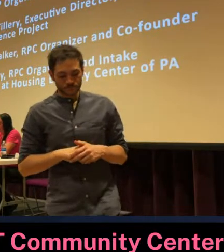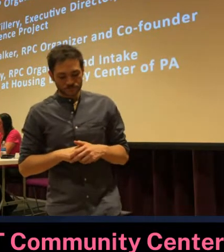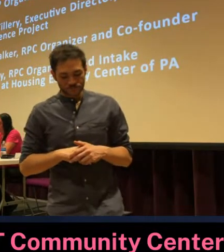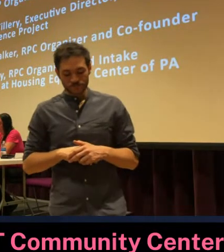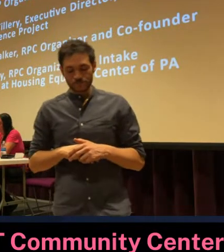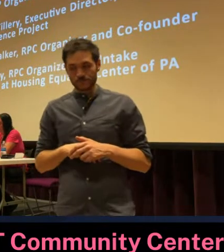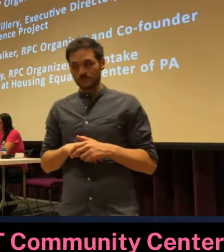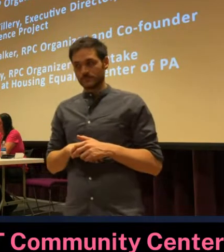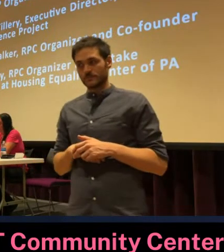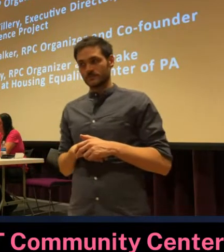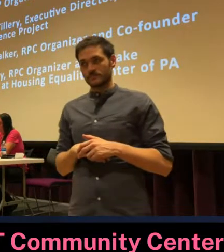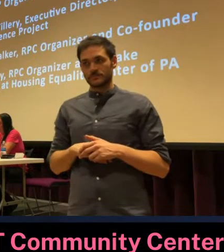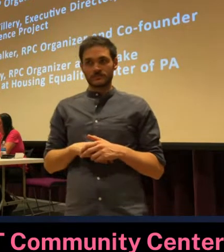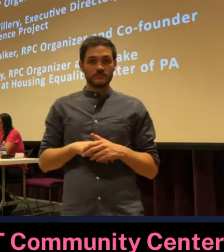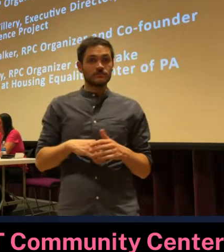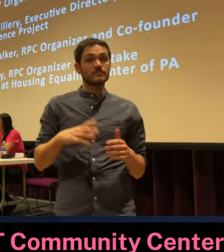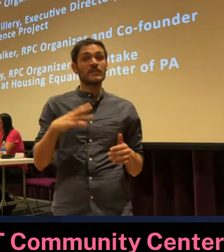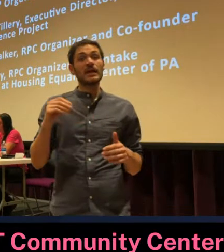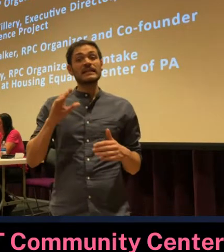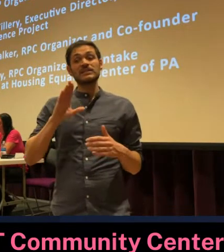So, and your friend,